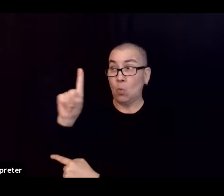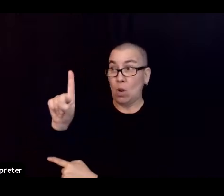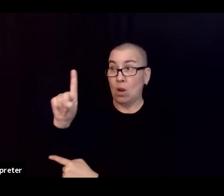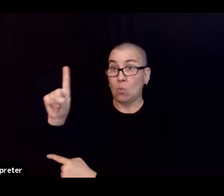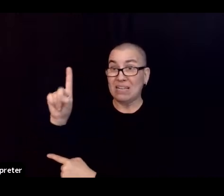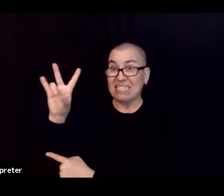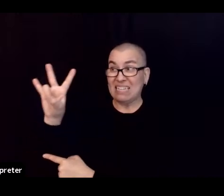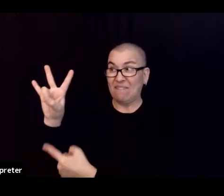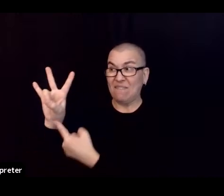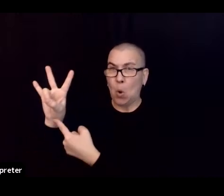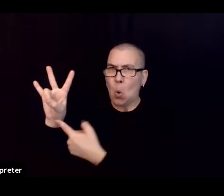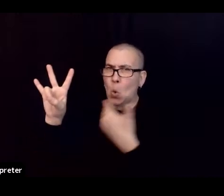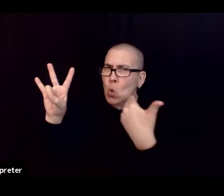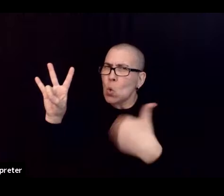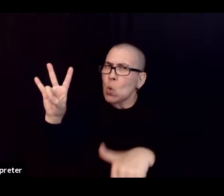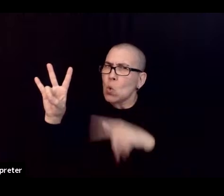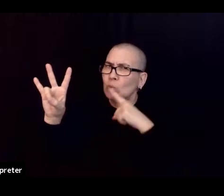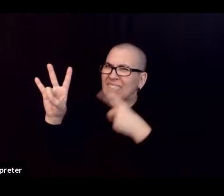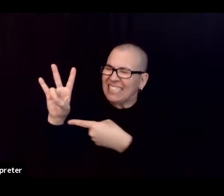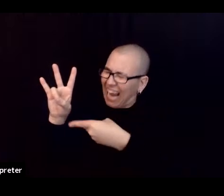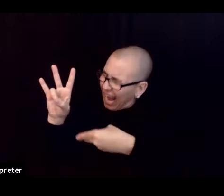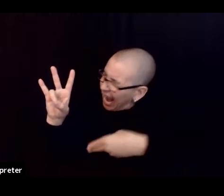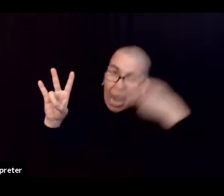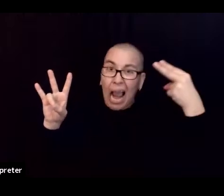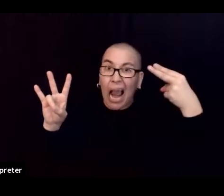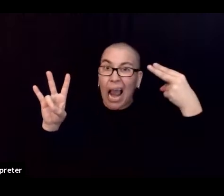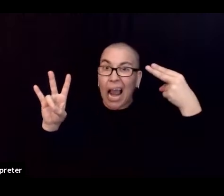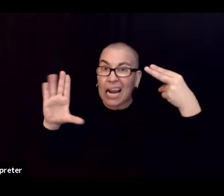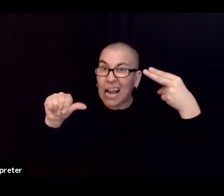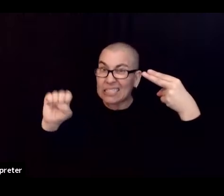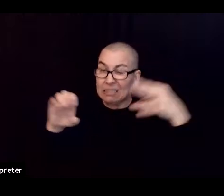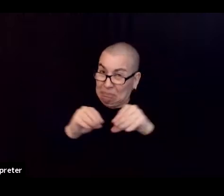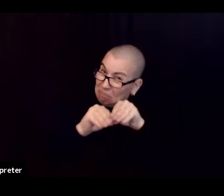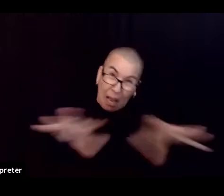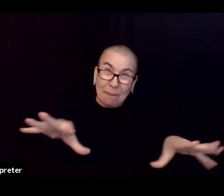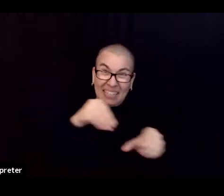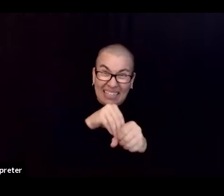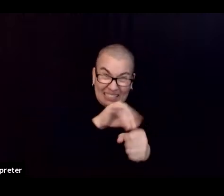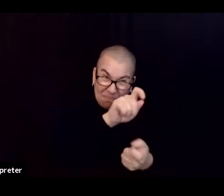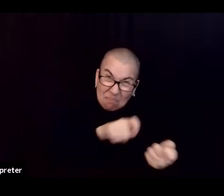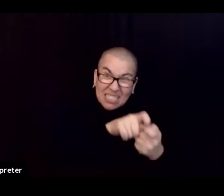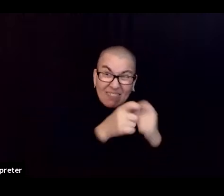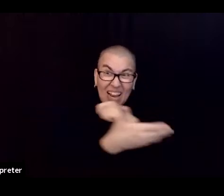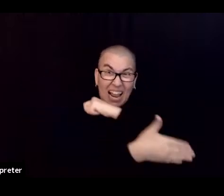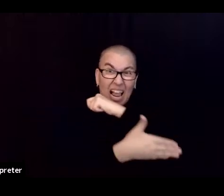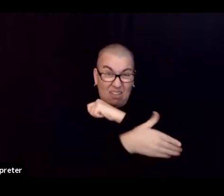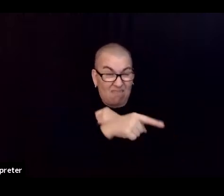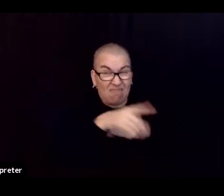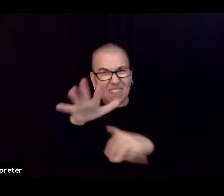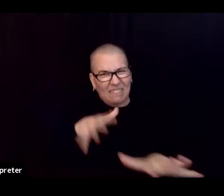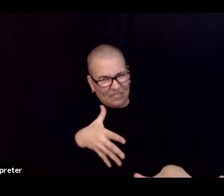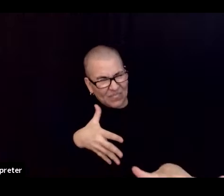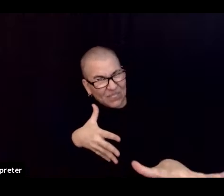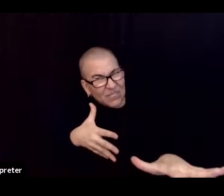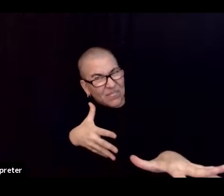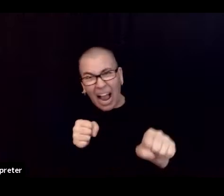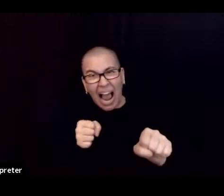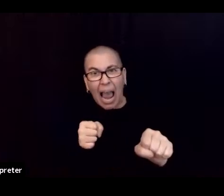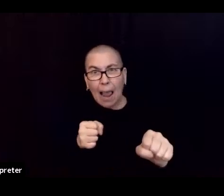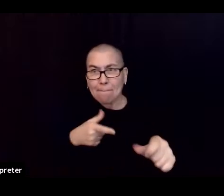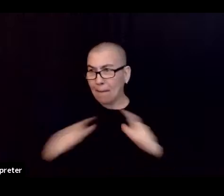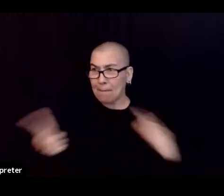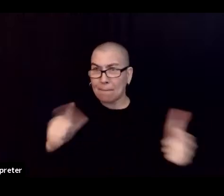number of cases that have emerged quite quickly. And what we know from other data in other countries and